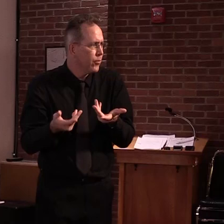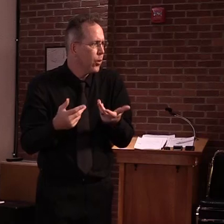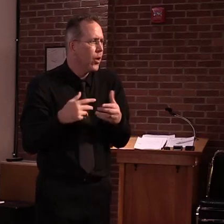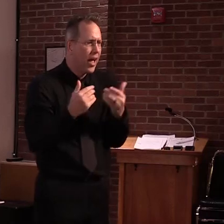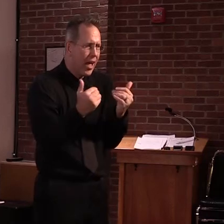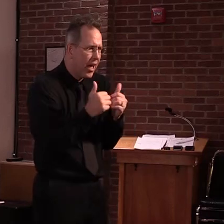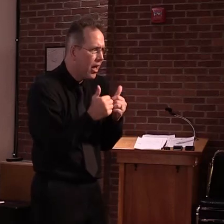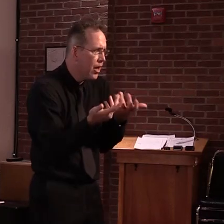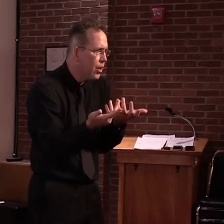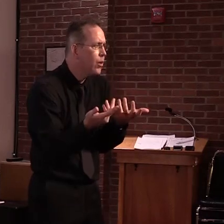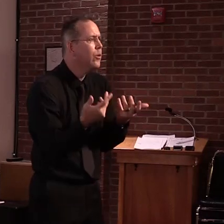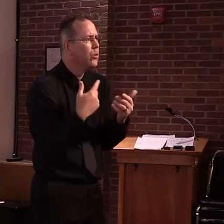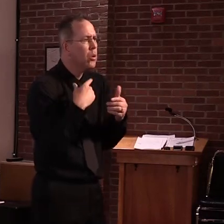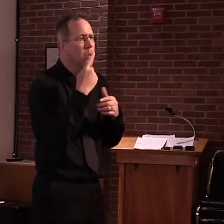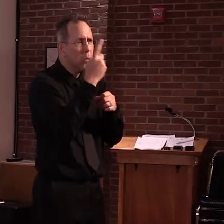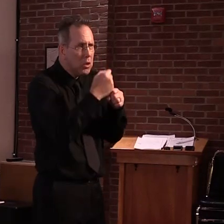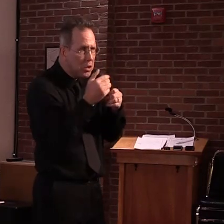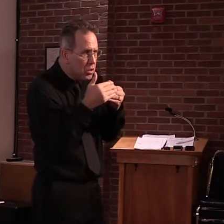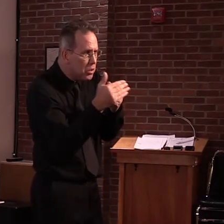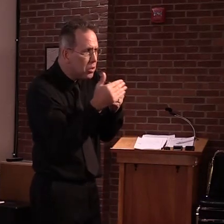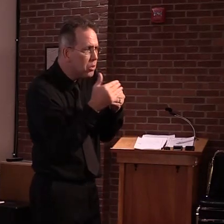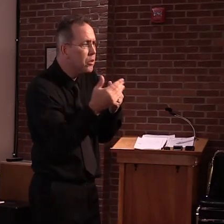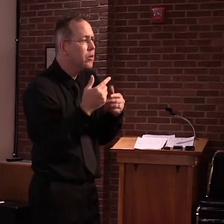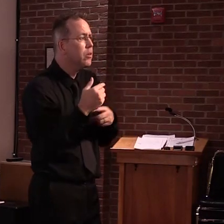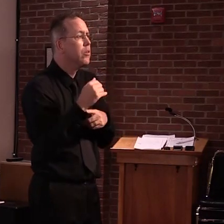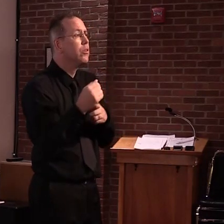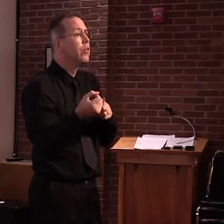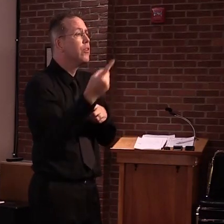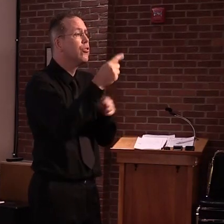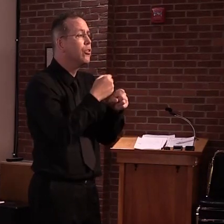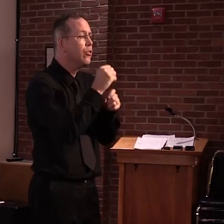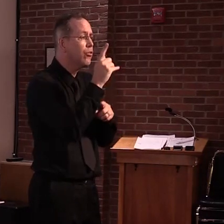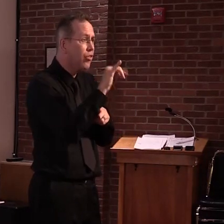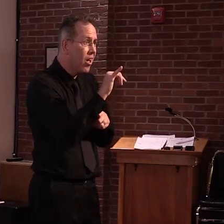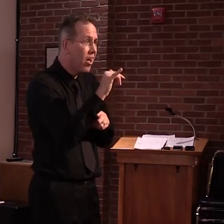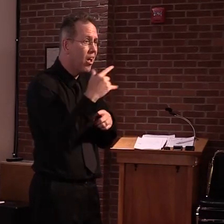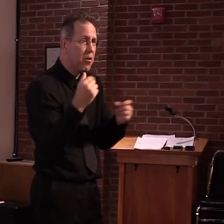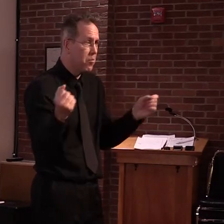next July of the fiscal year